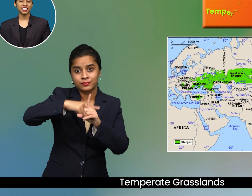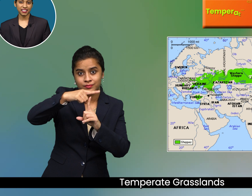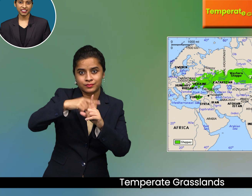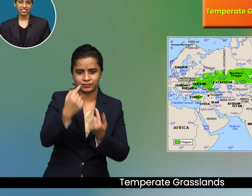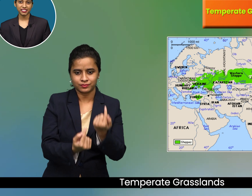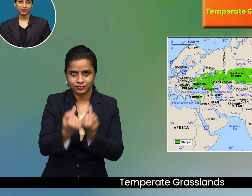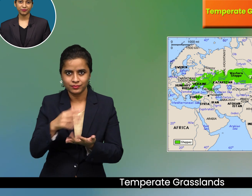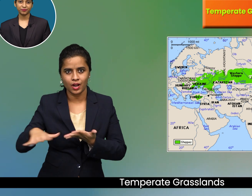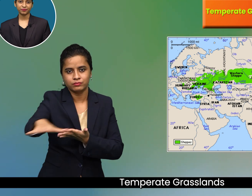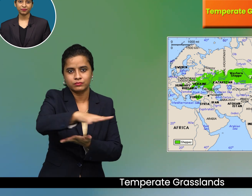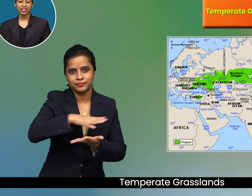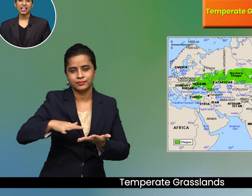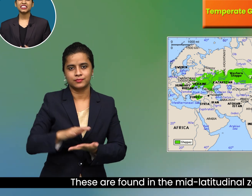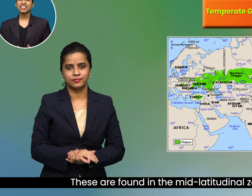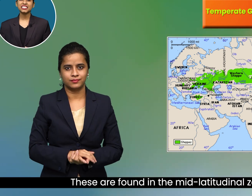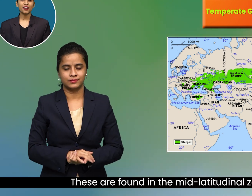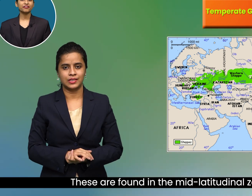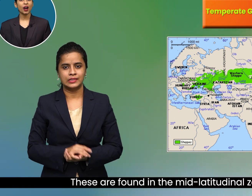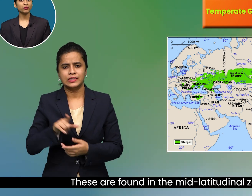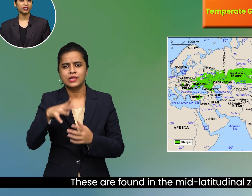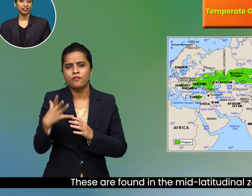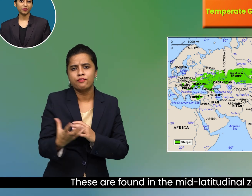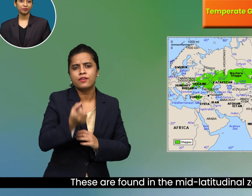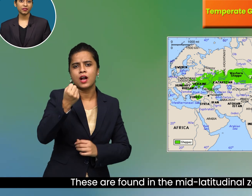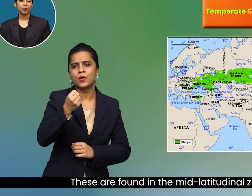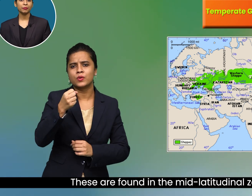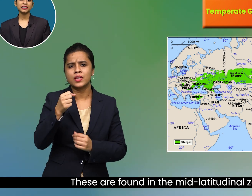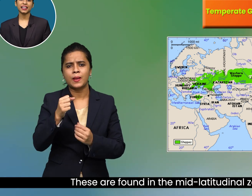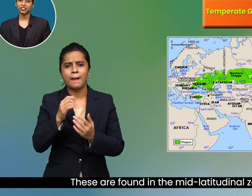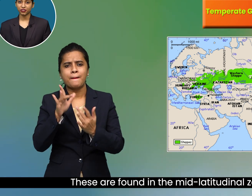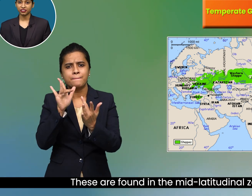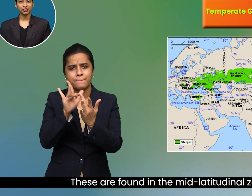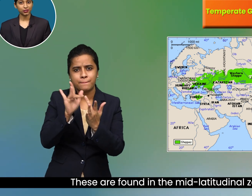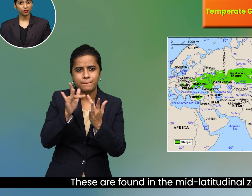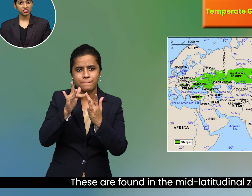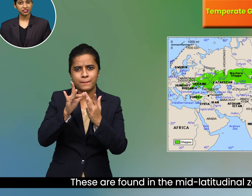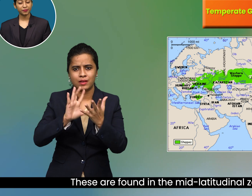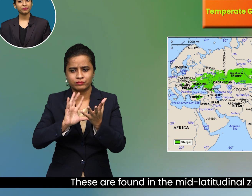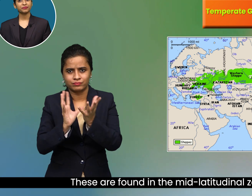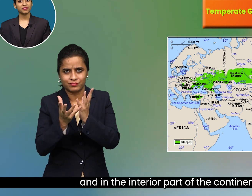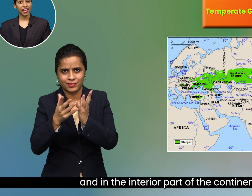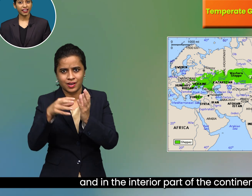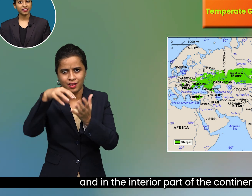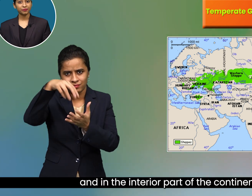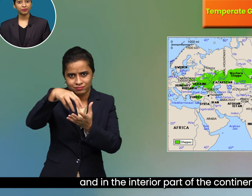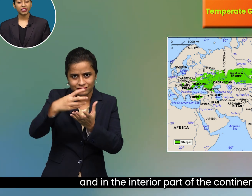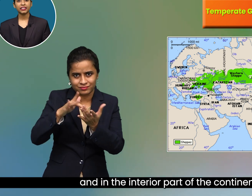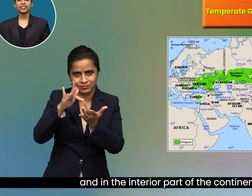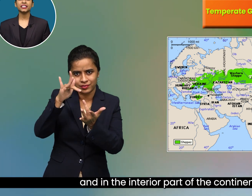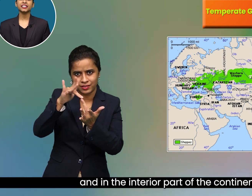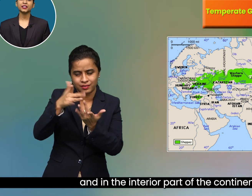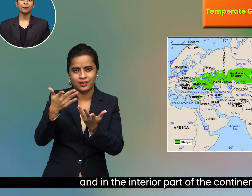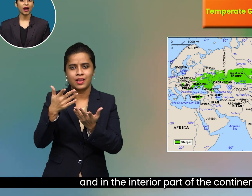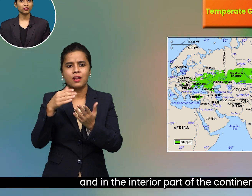Temperate grasslands. These are found in the mid-latitudinal zones and